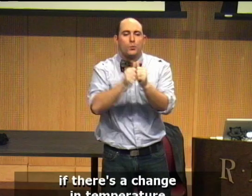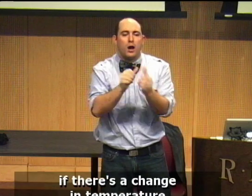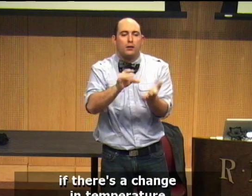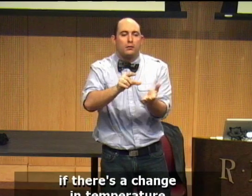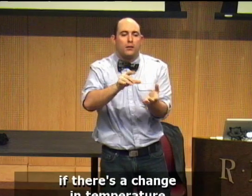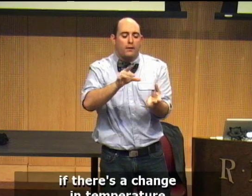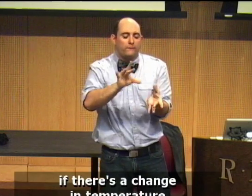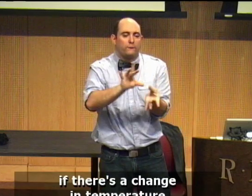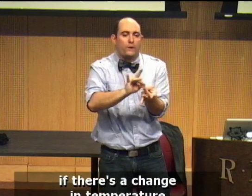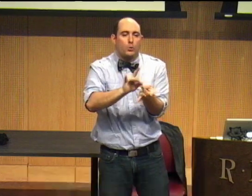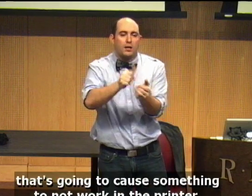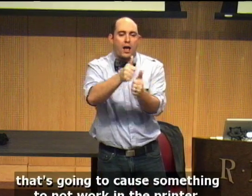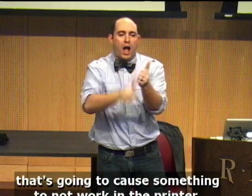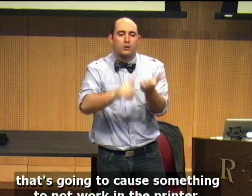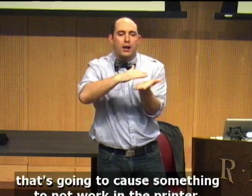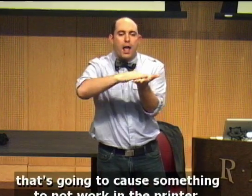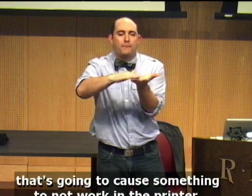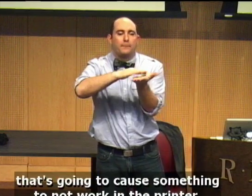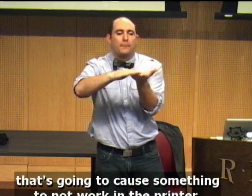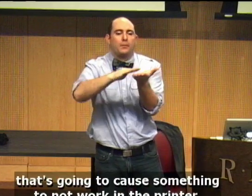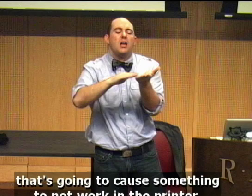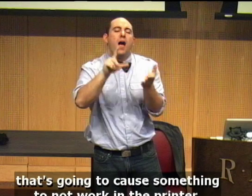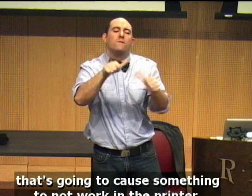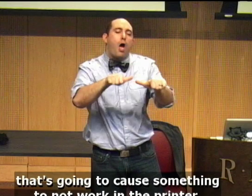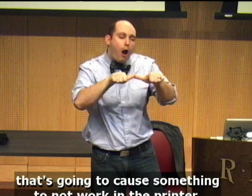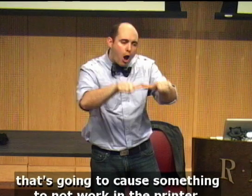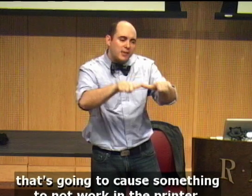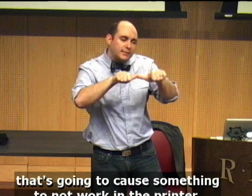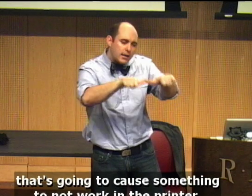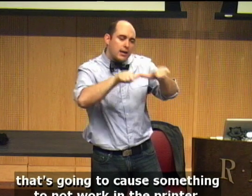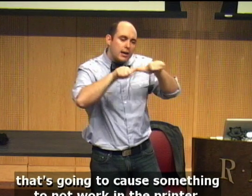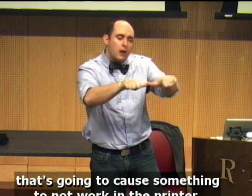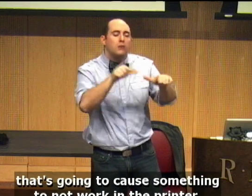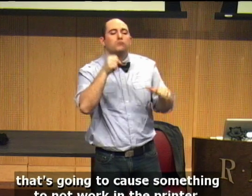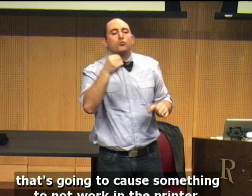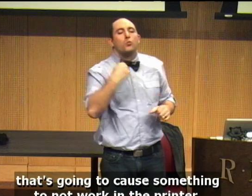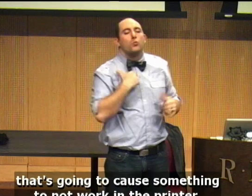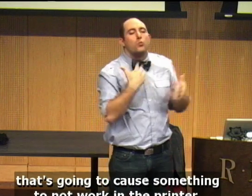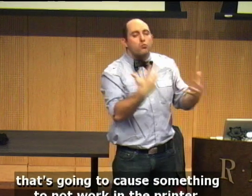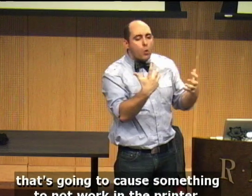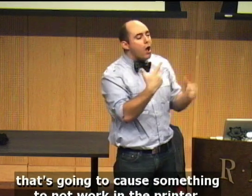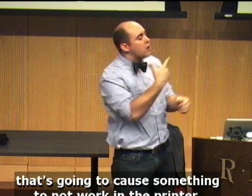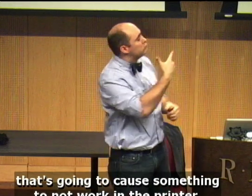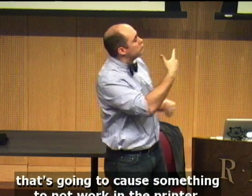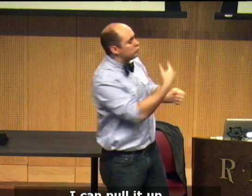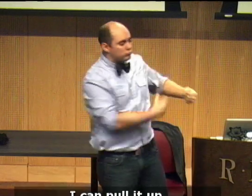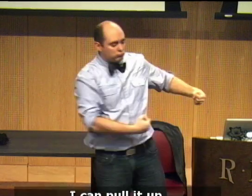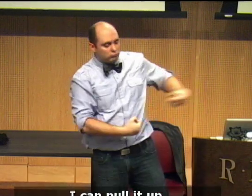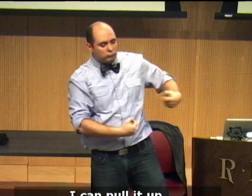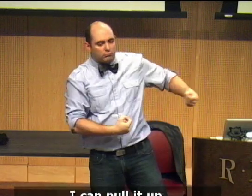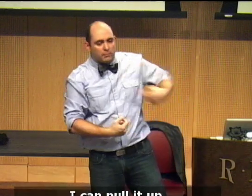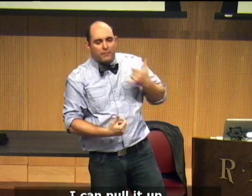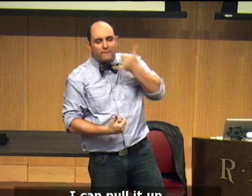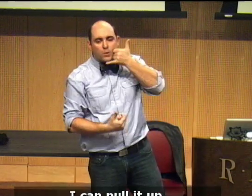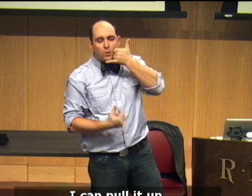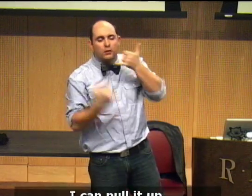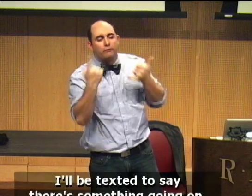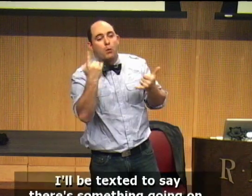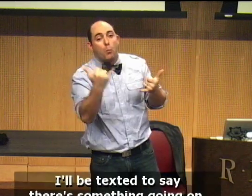there's a change in temperature that's going to cause something to not work in the printer, I can pull it up. I'll